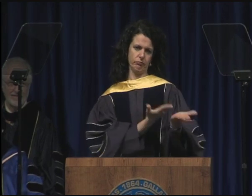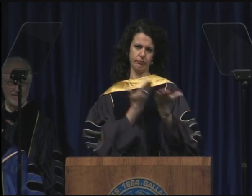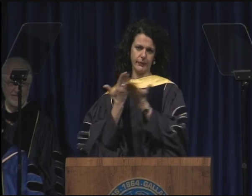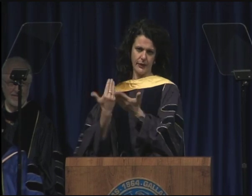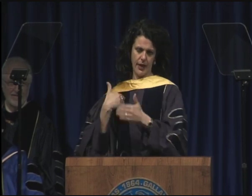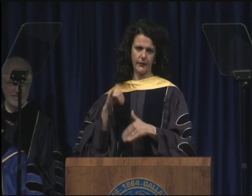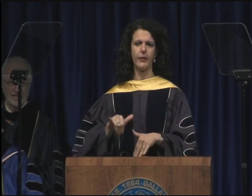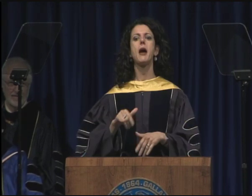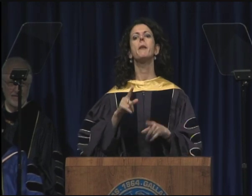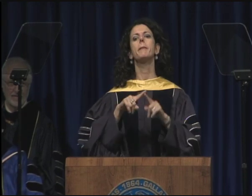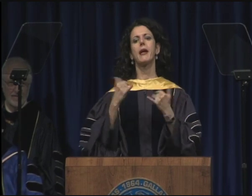Graduate